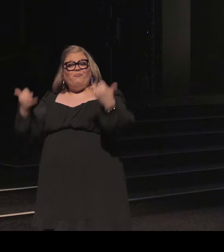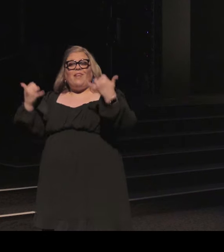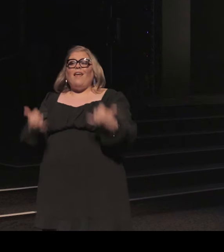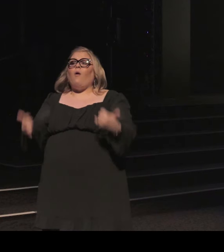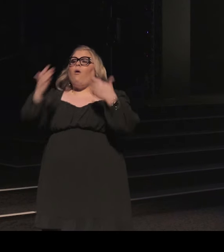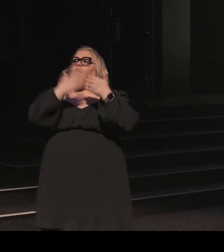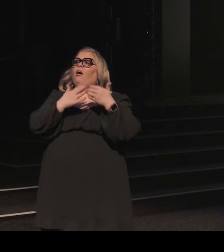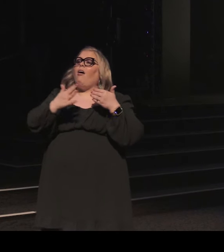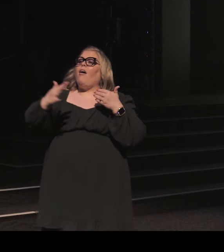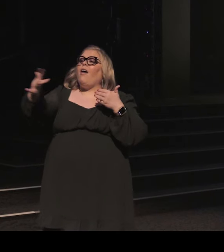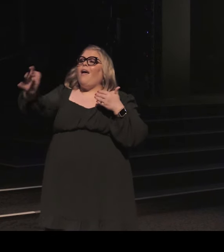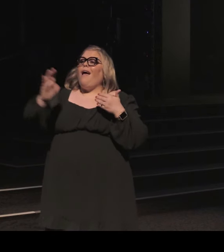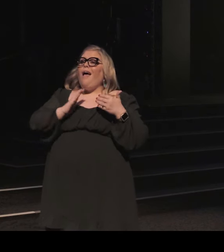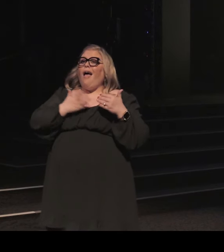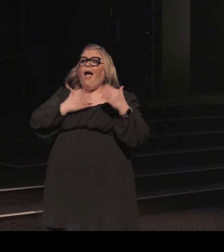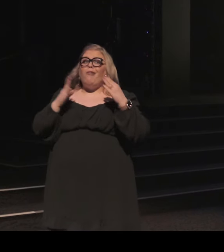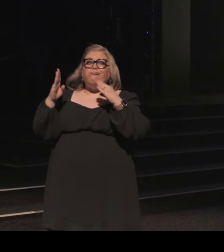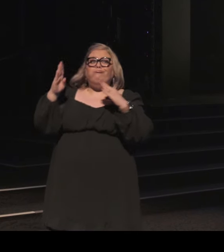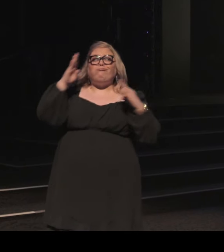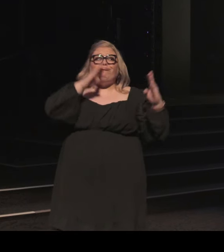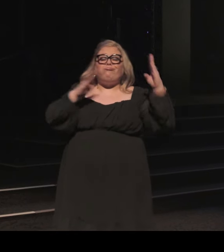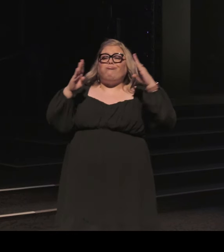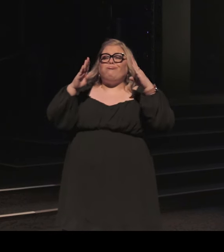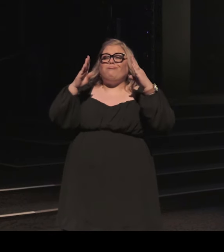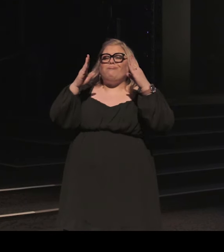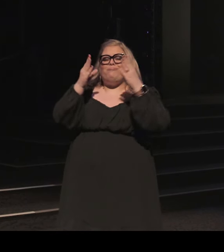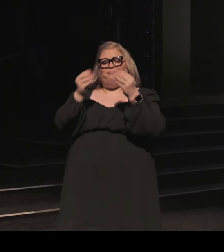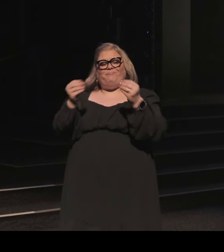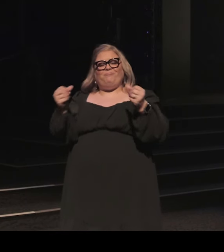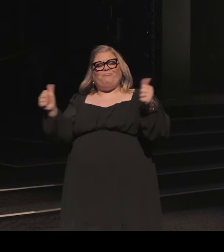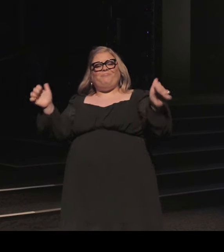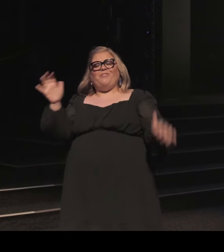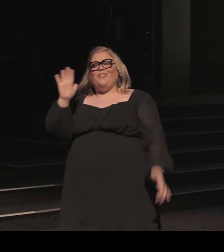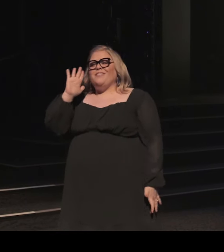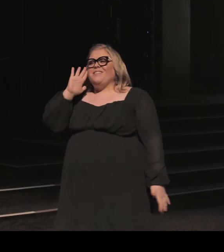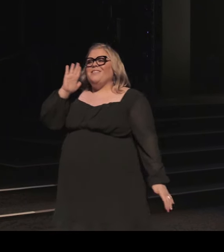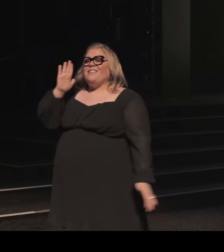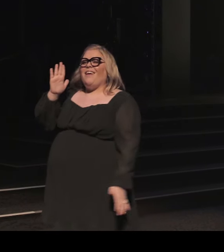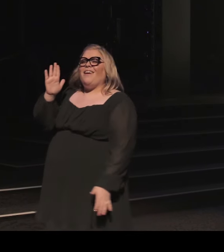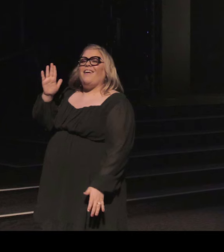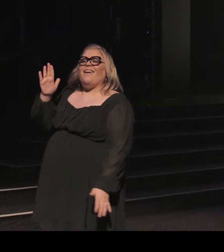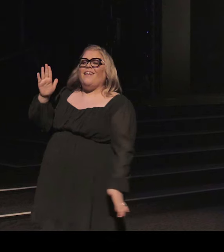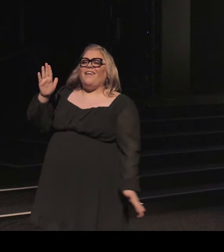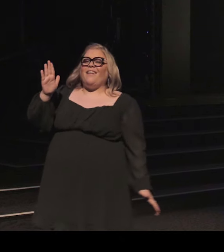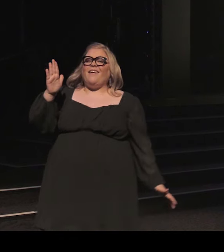From now on, our troubles will be out of